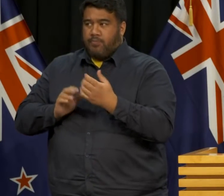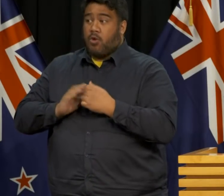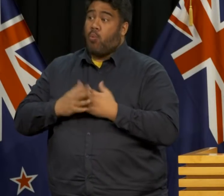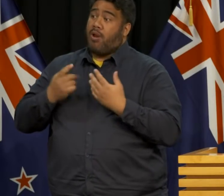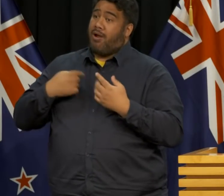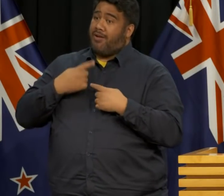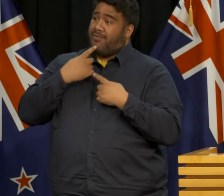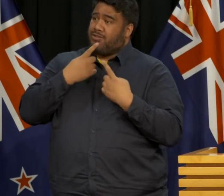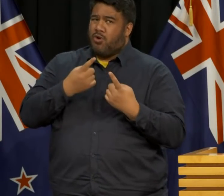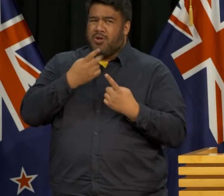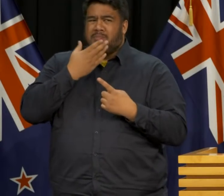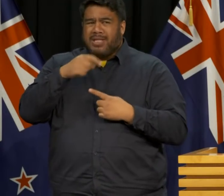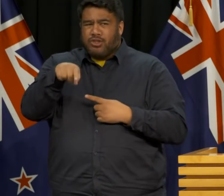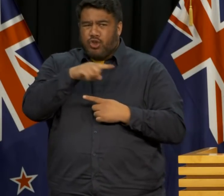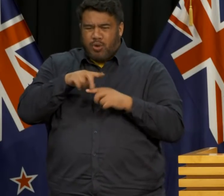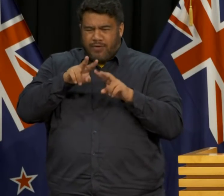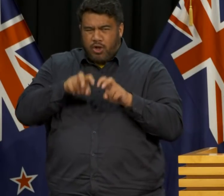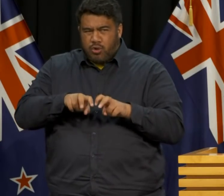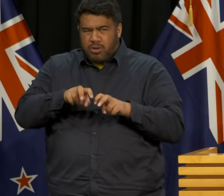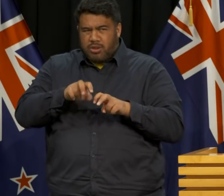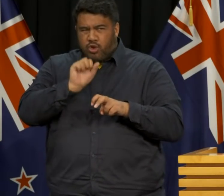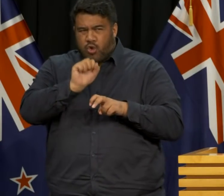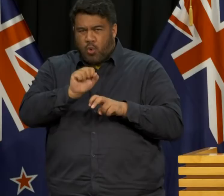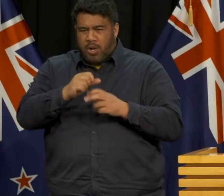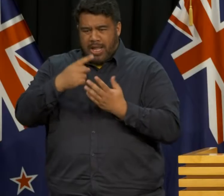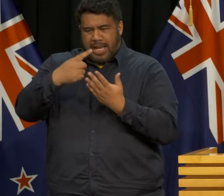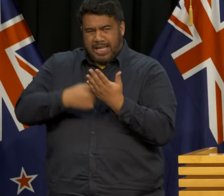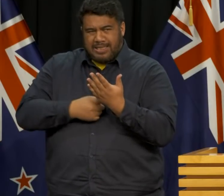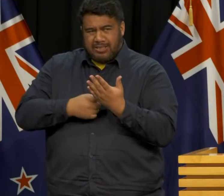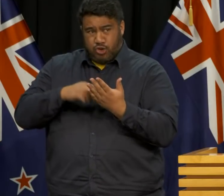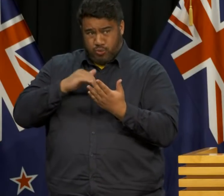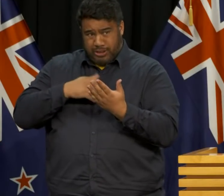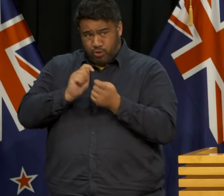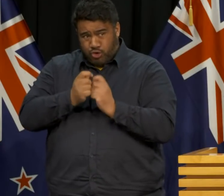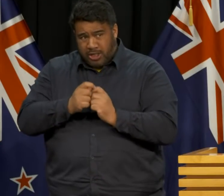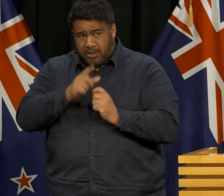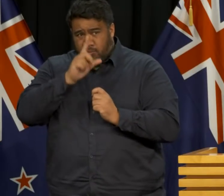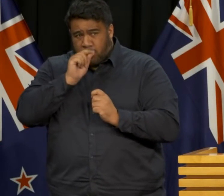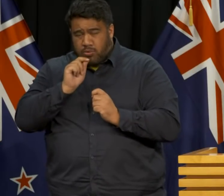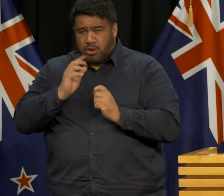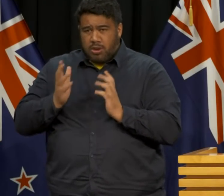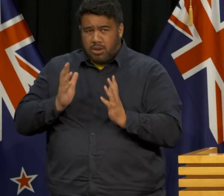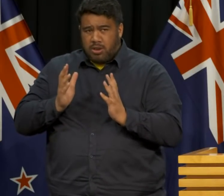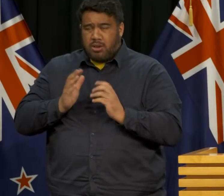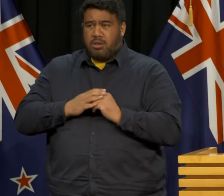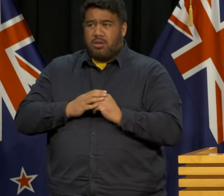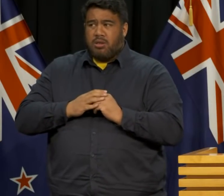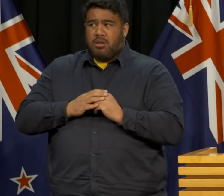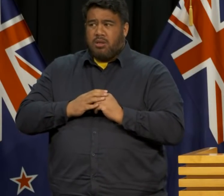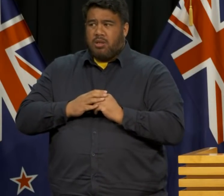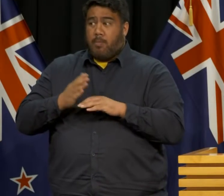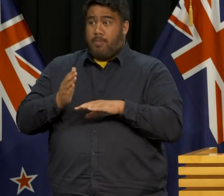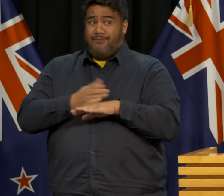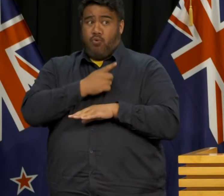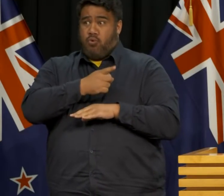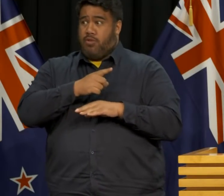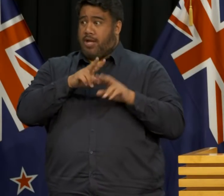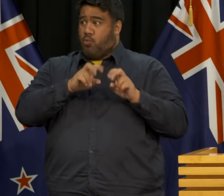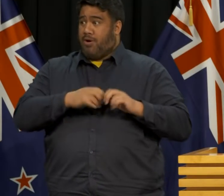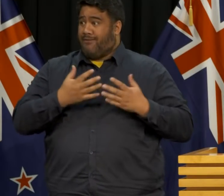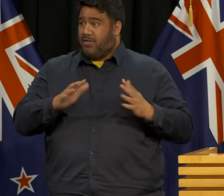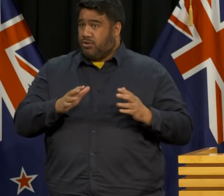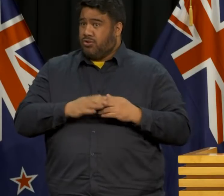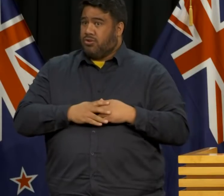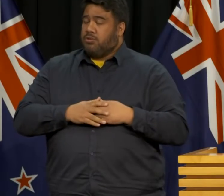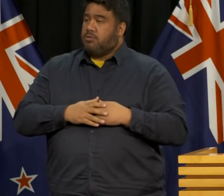at their distribution lists to consider whether they need to make any changes immediately, before the inquiry reports back. And then, of